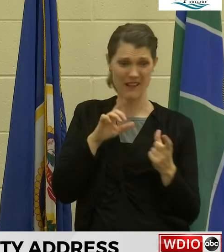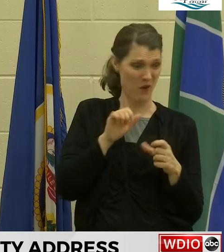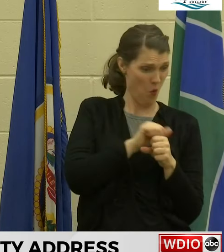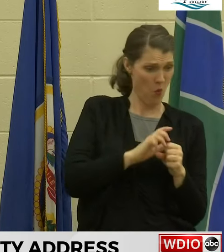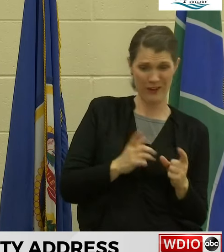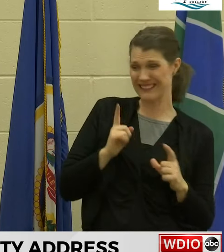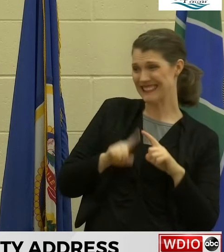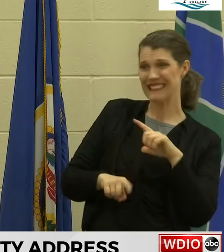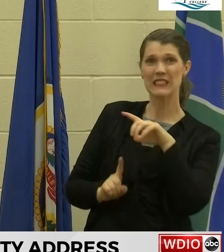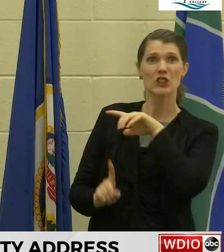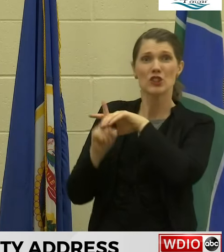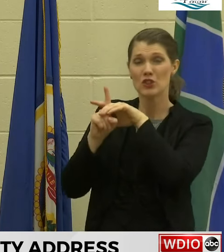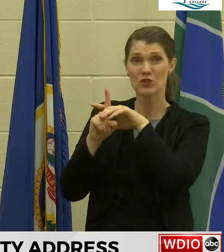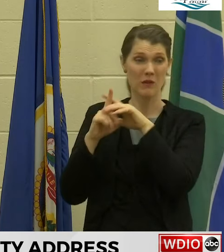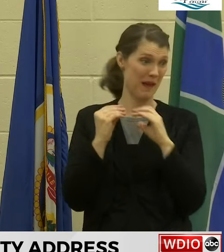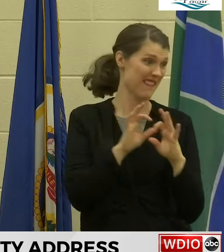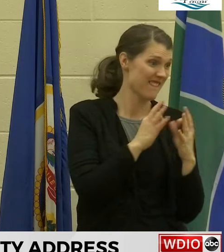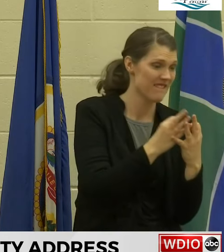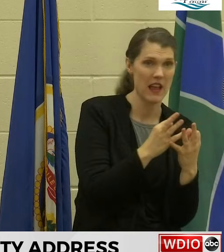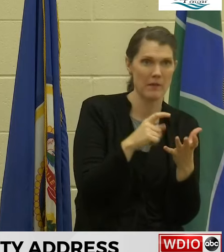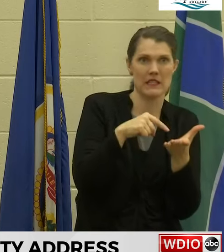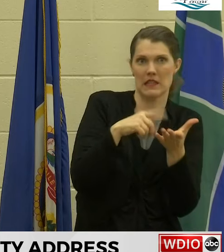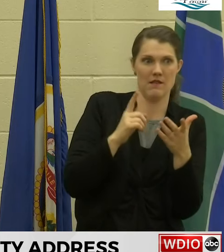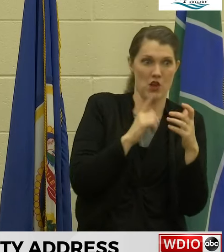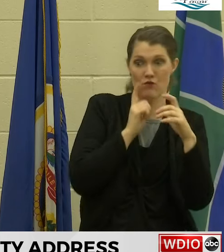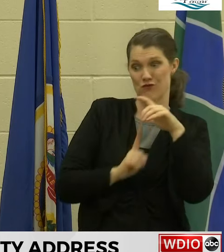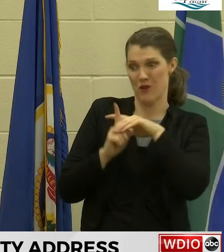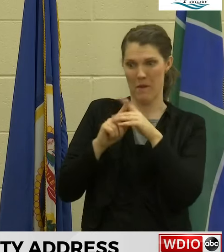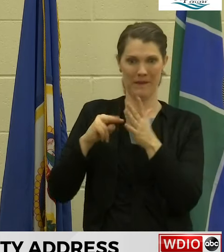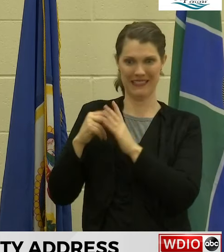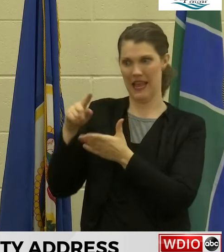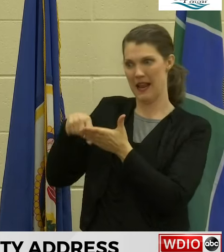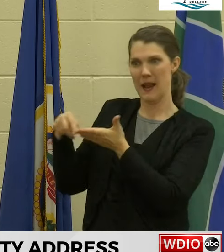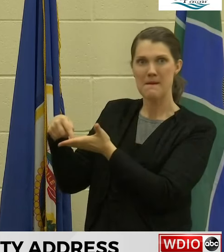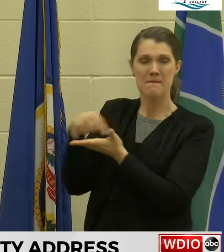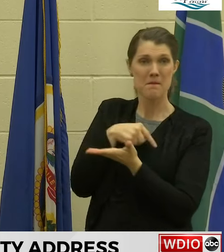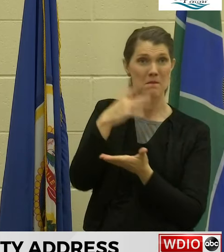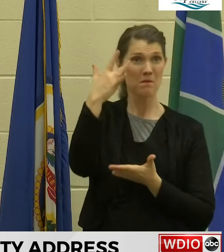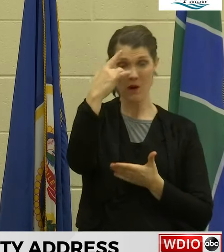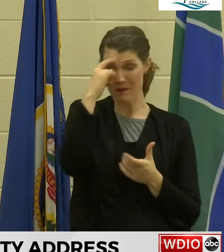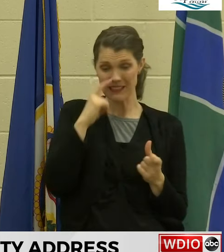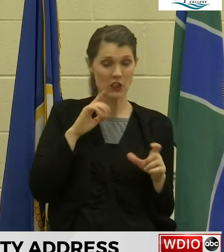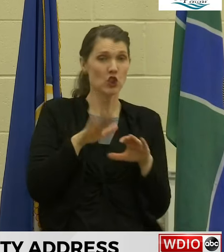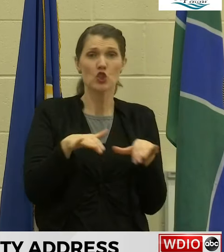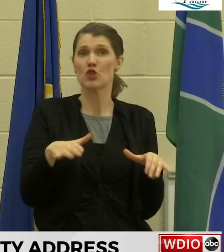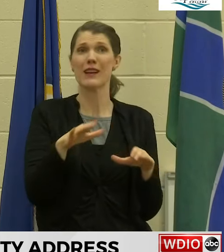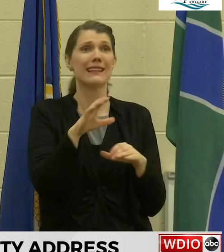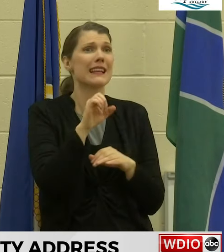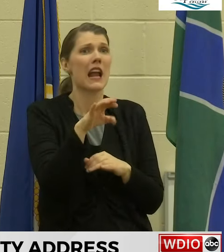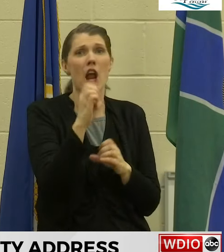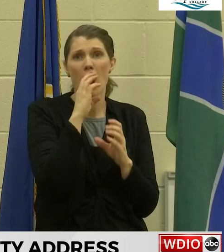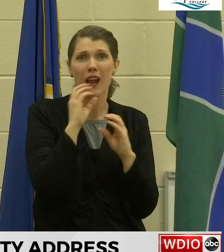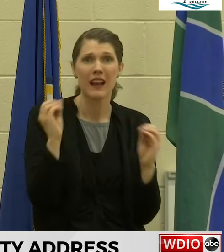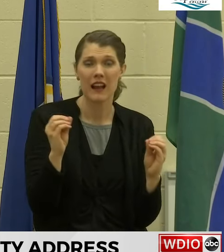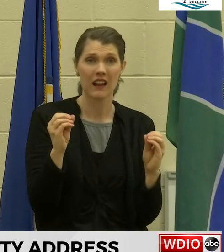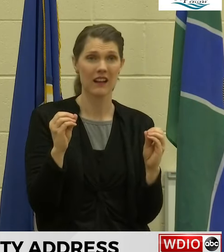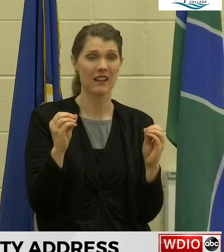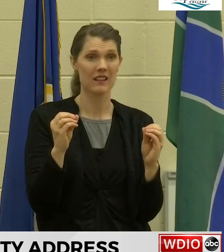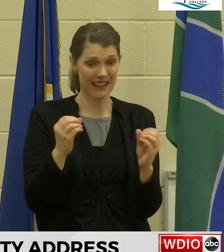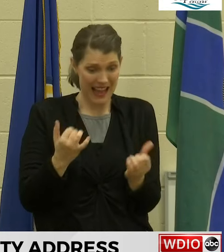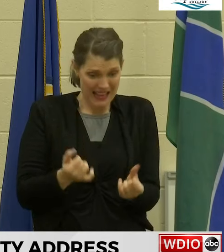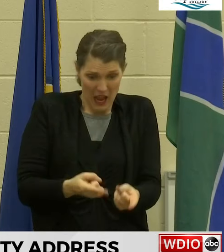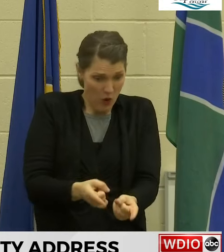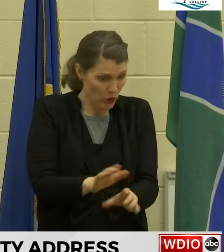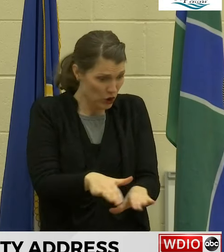and families lose thousands in wages. Without childcare, many of our children are